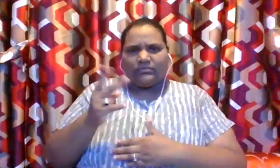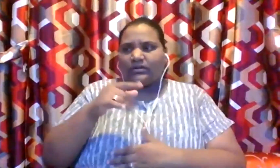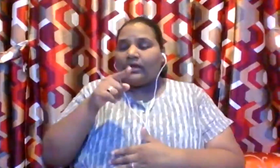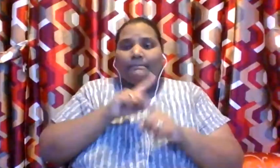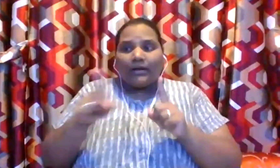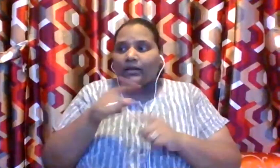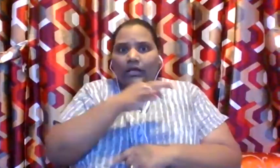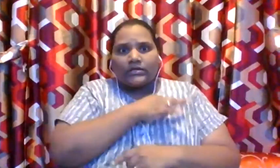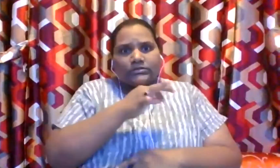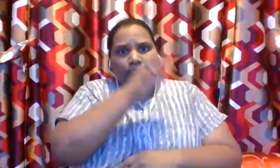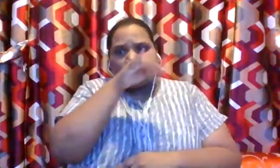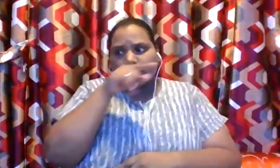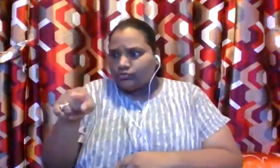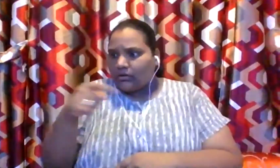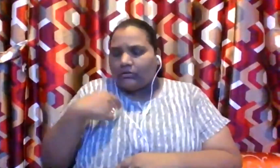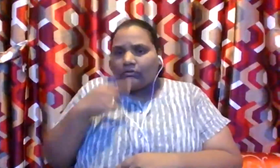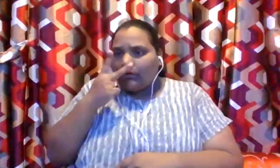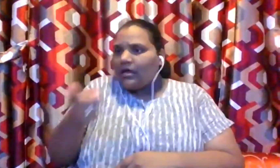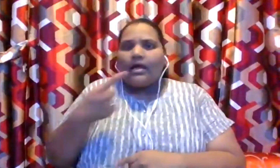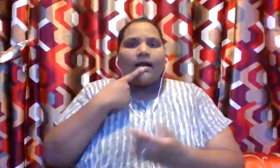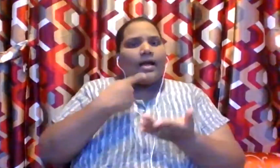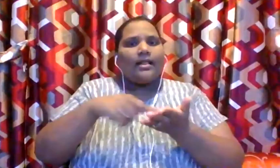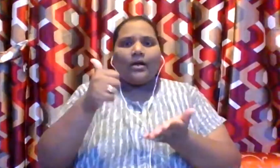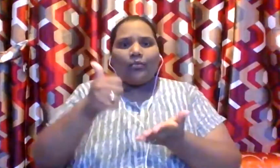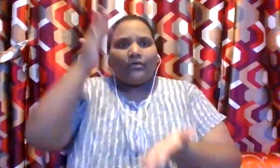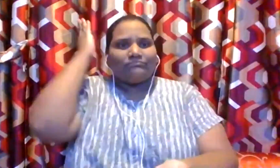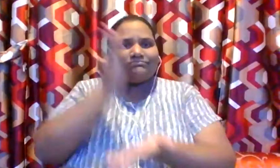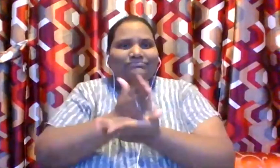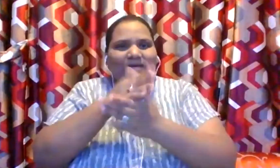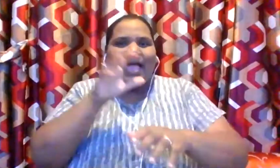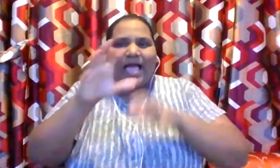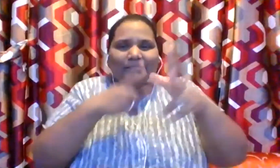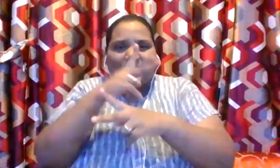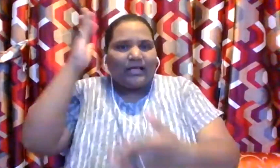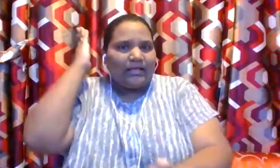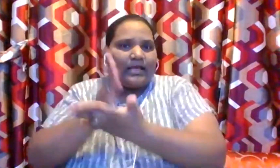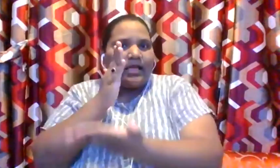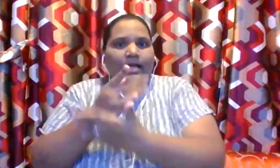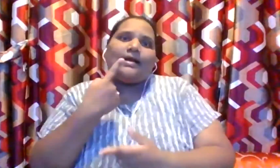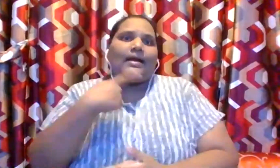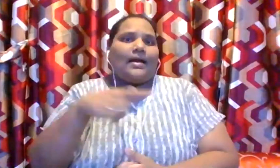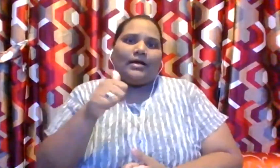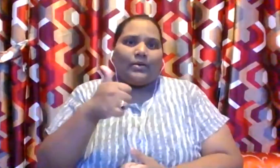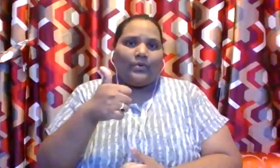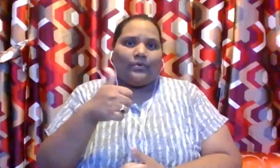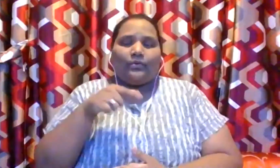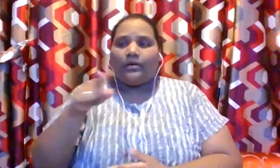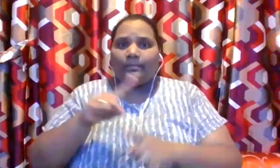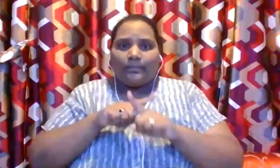animal sacrifice, but there is a proper procedure and there is a reason for that sacrifice. That sacrifice does